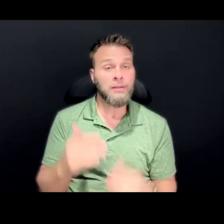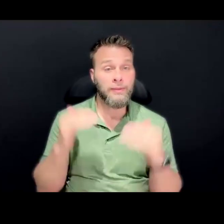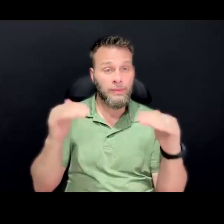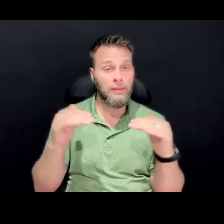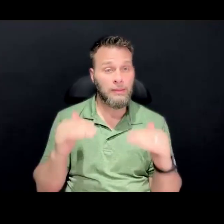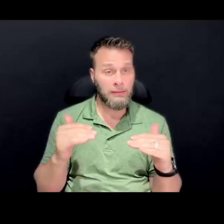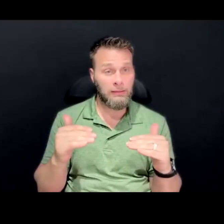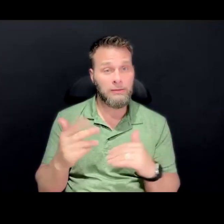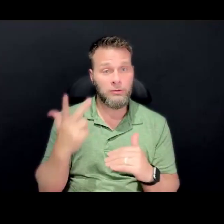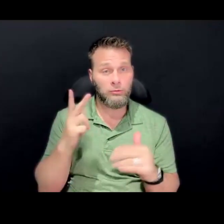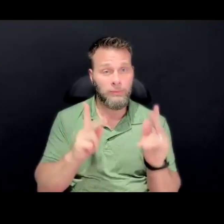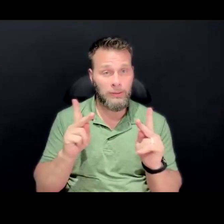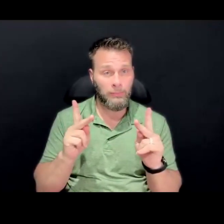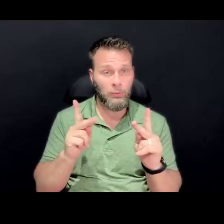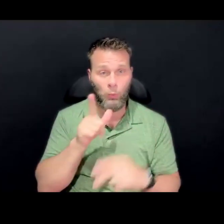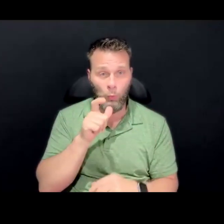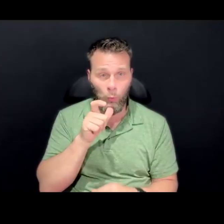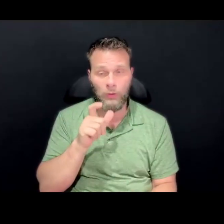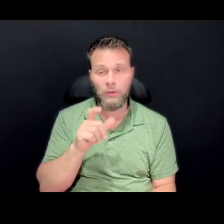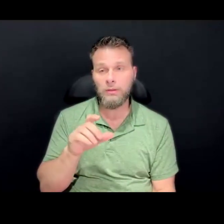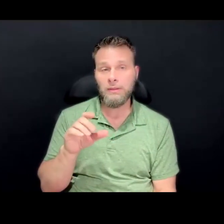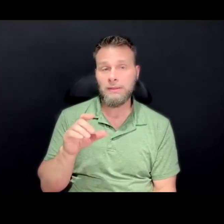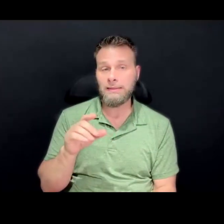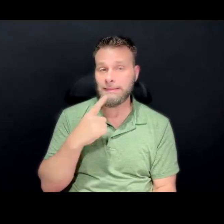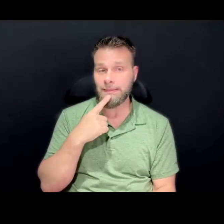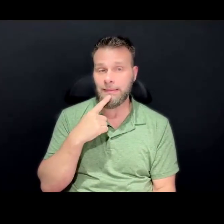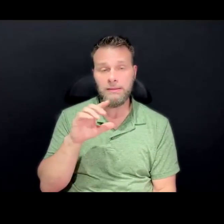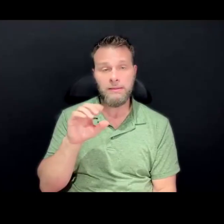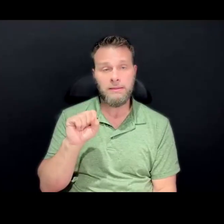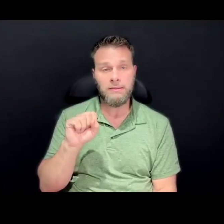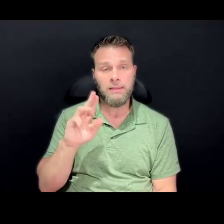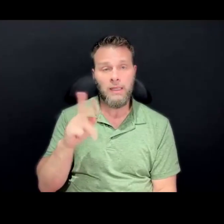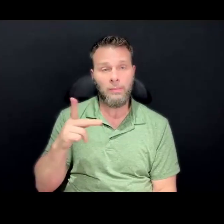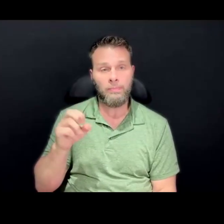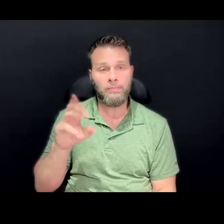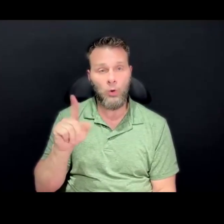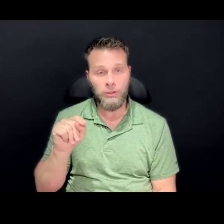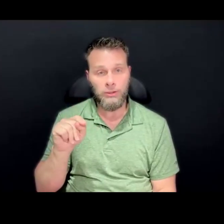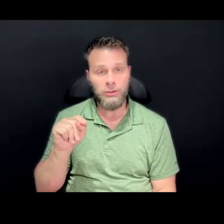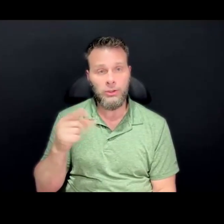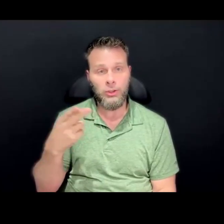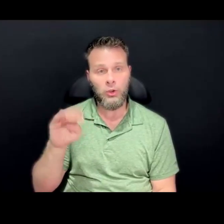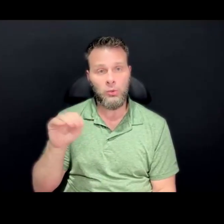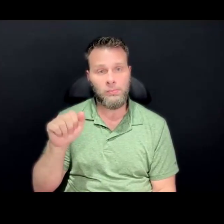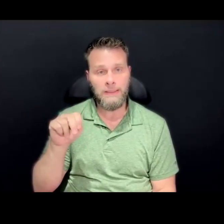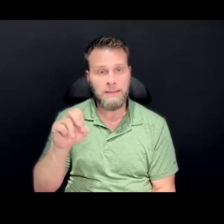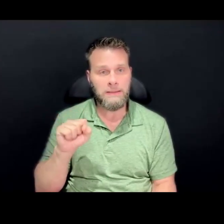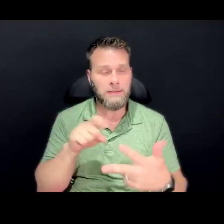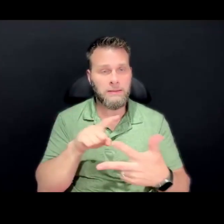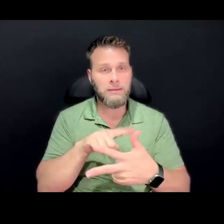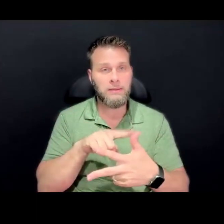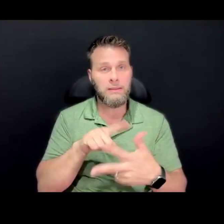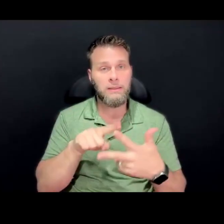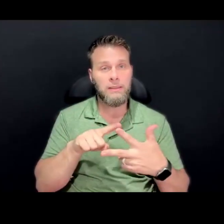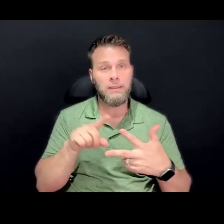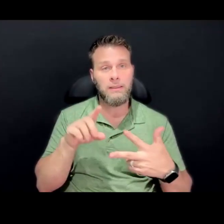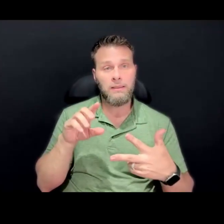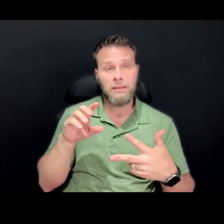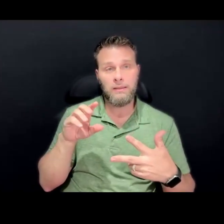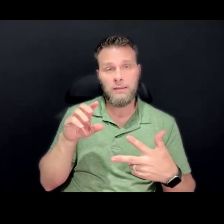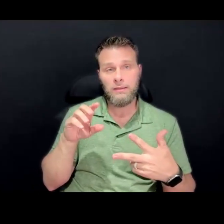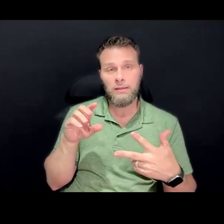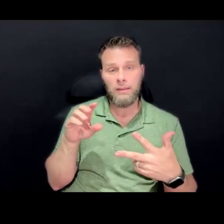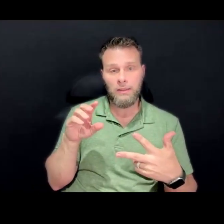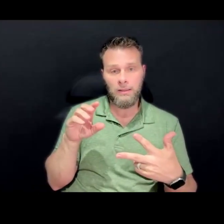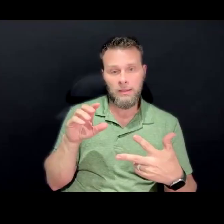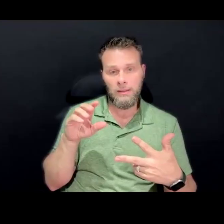list, I see support humans, then I see Anamika's phone, and I see Emanuela.